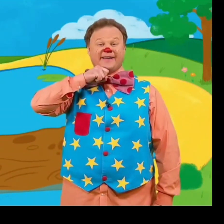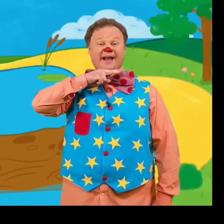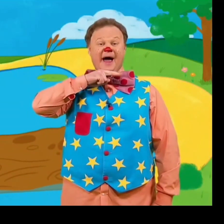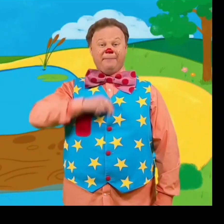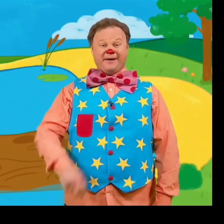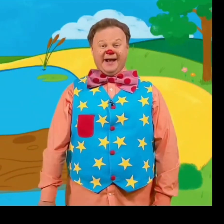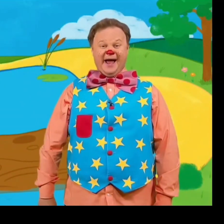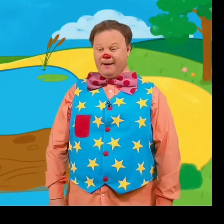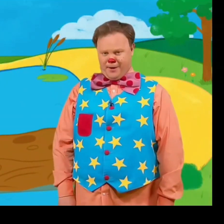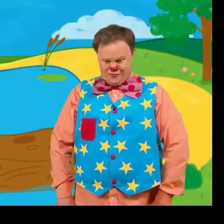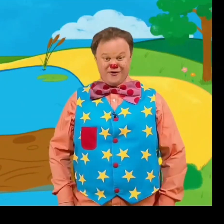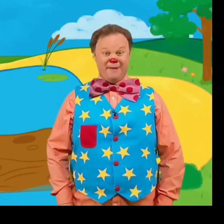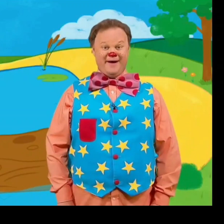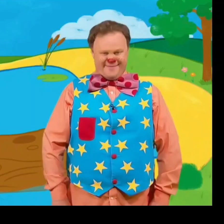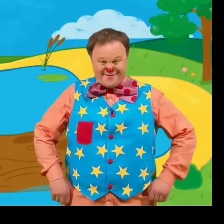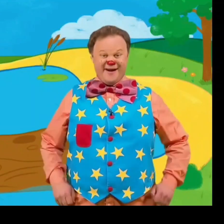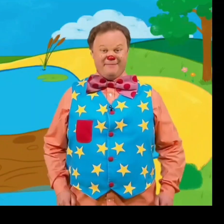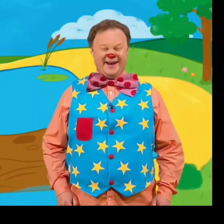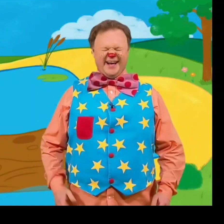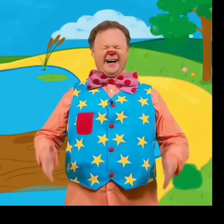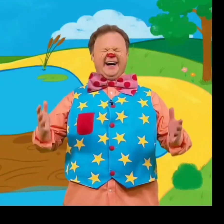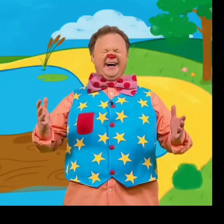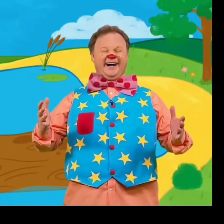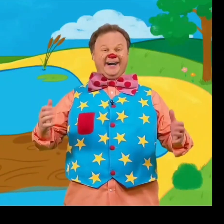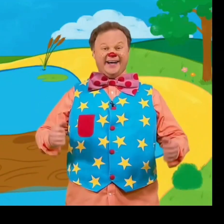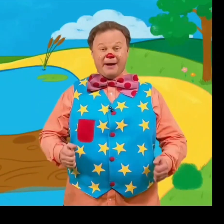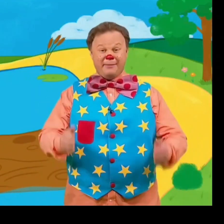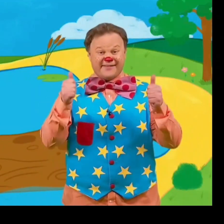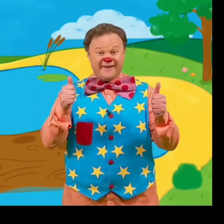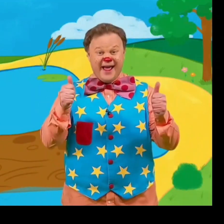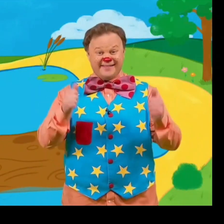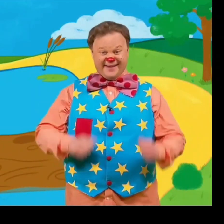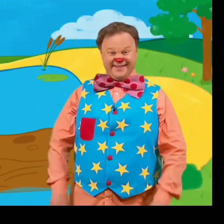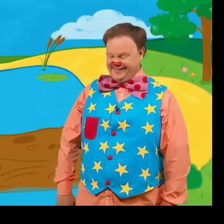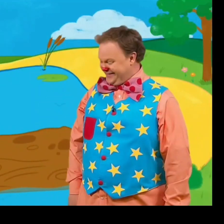frogs. Glub, glub. Ribbit, ribbit. Oh, that was great.